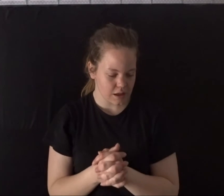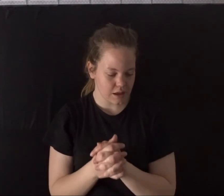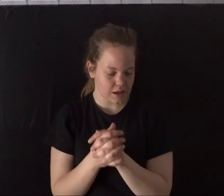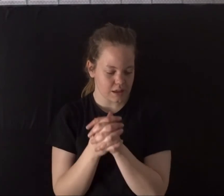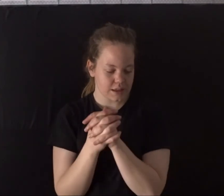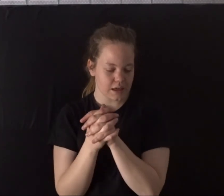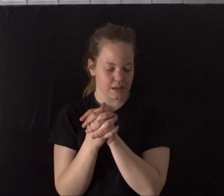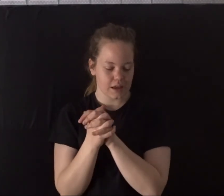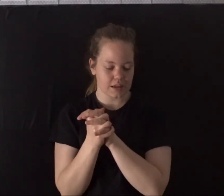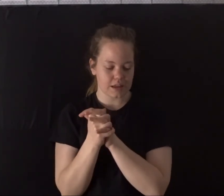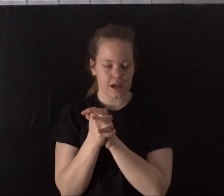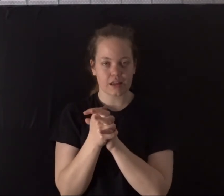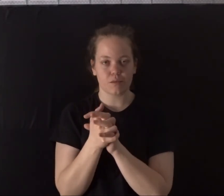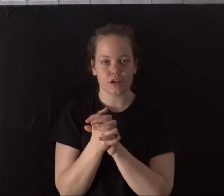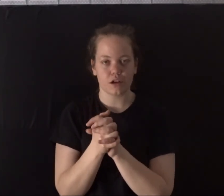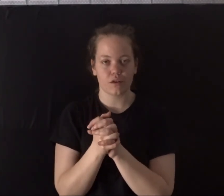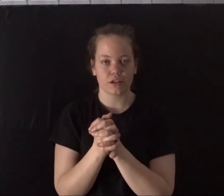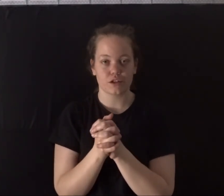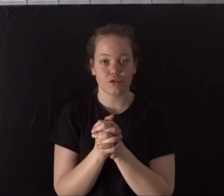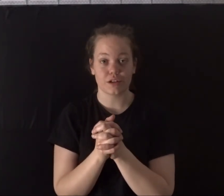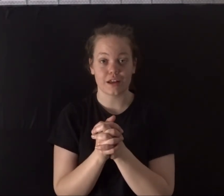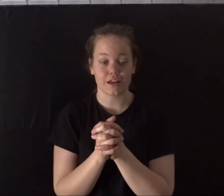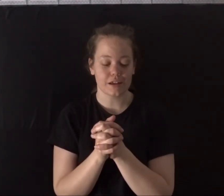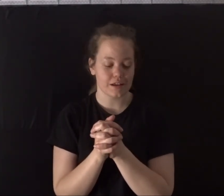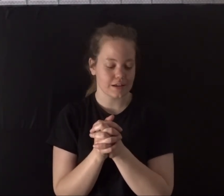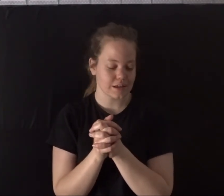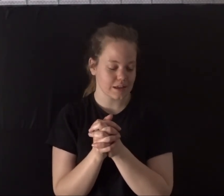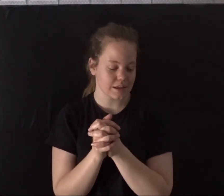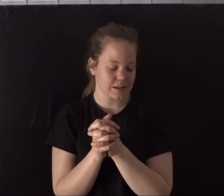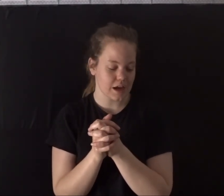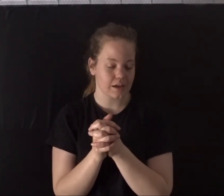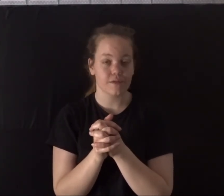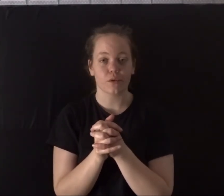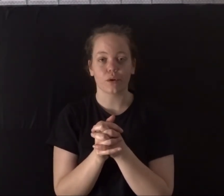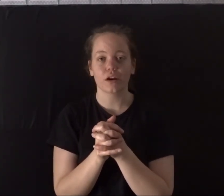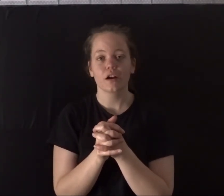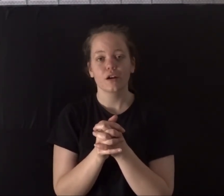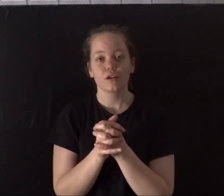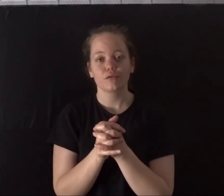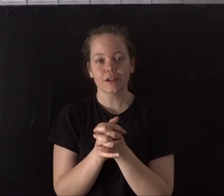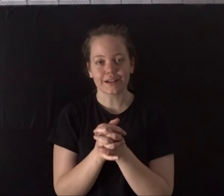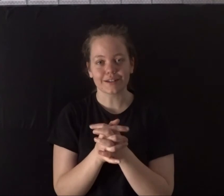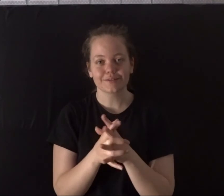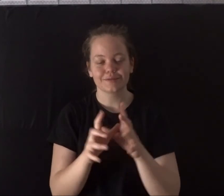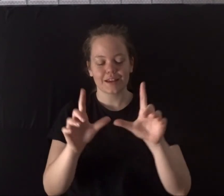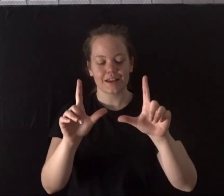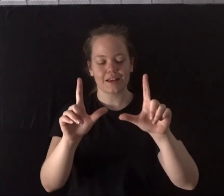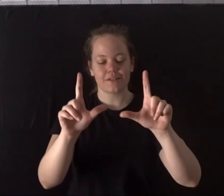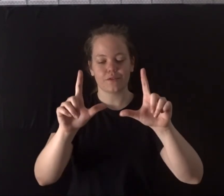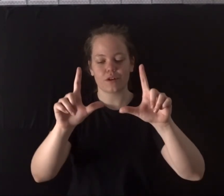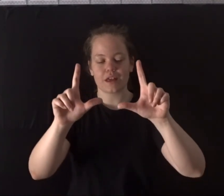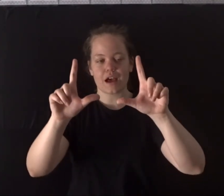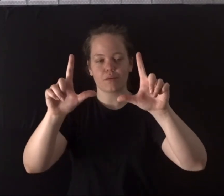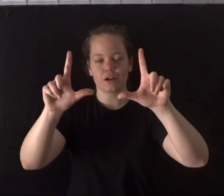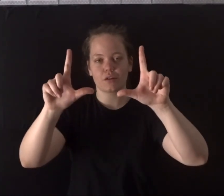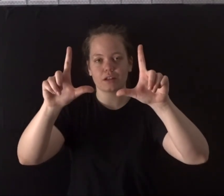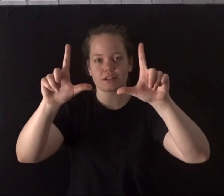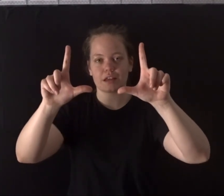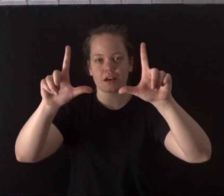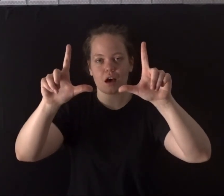The second last sign that we are going to do today is the sign for running. And for that, we are going to take our